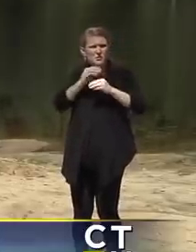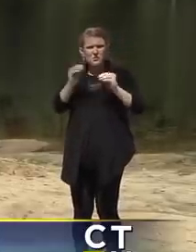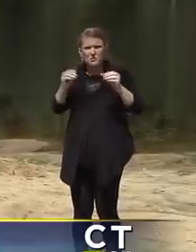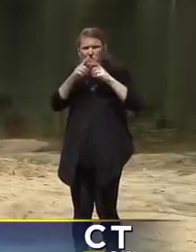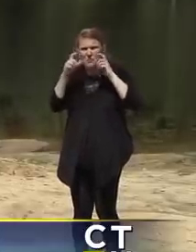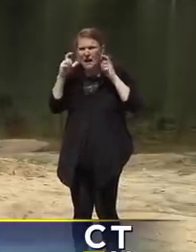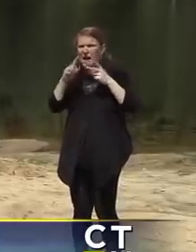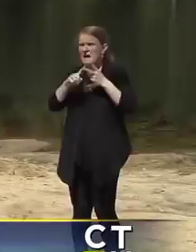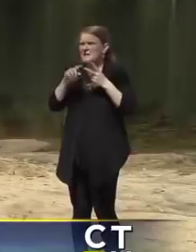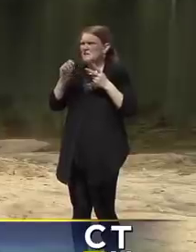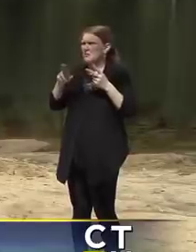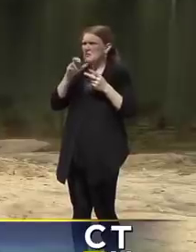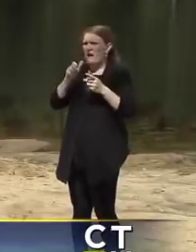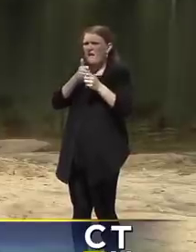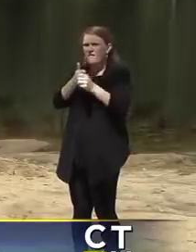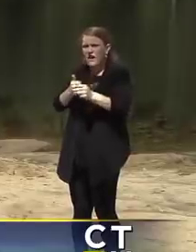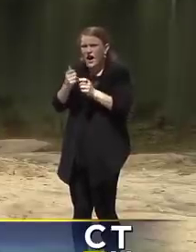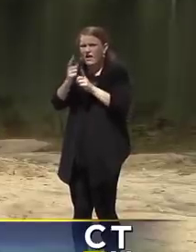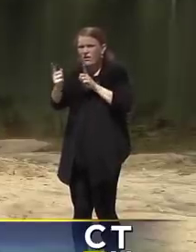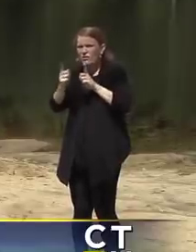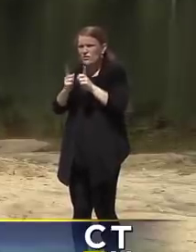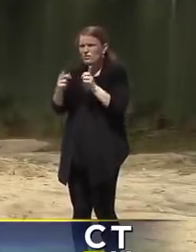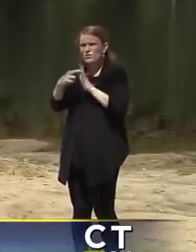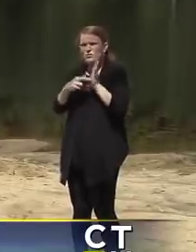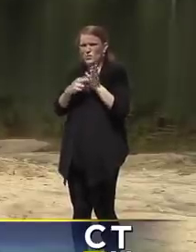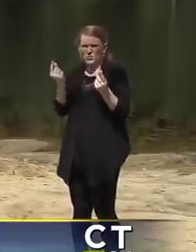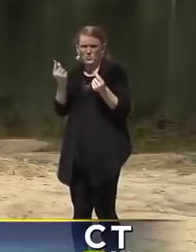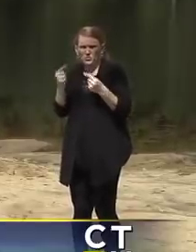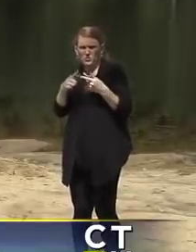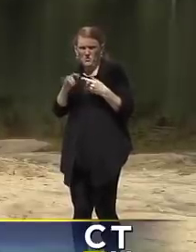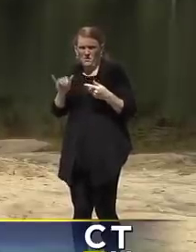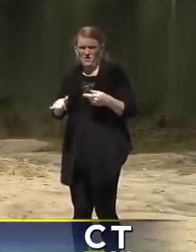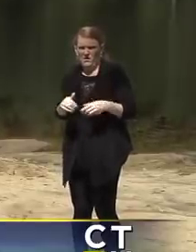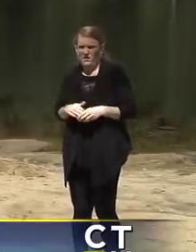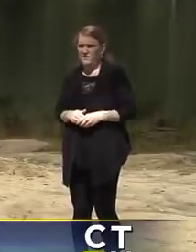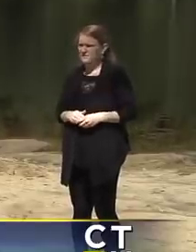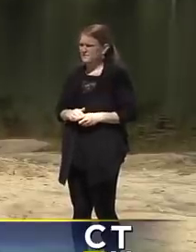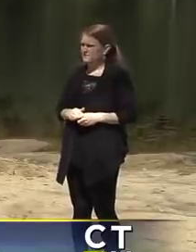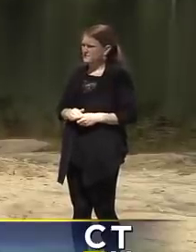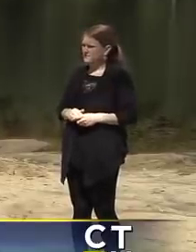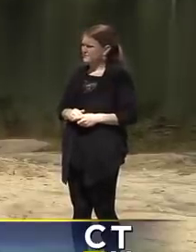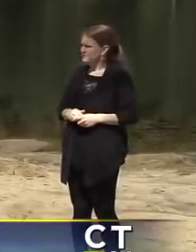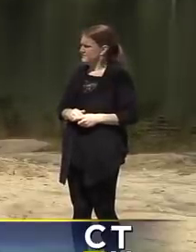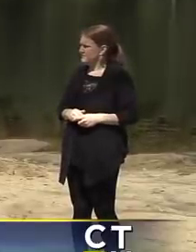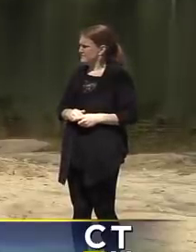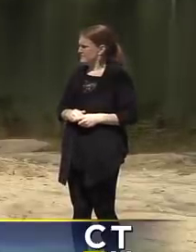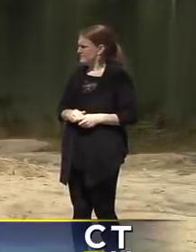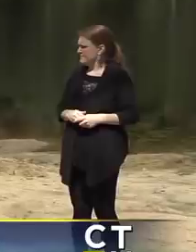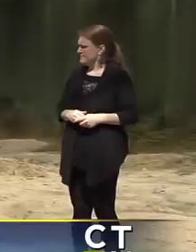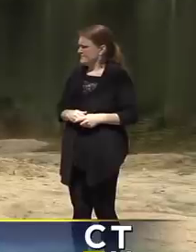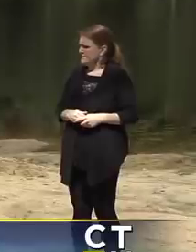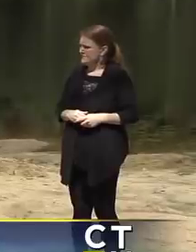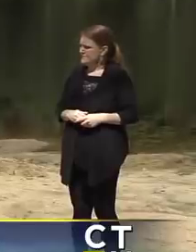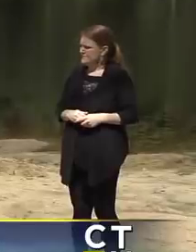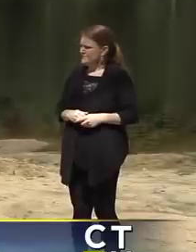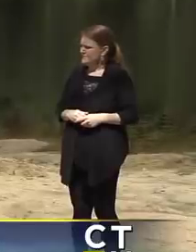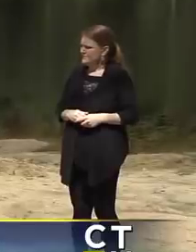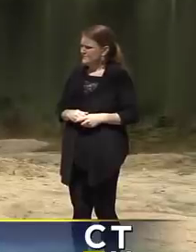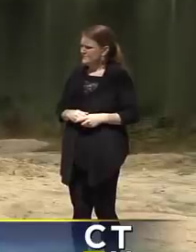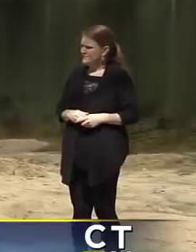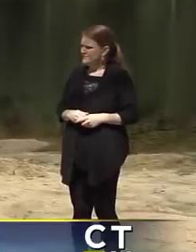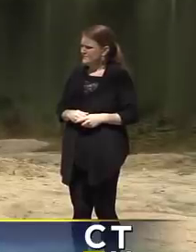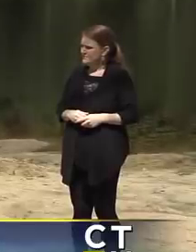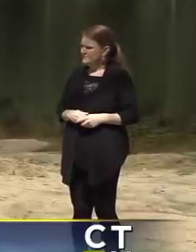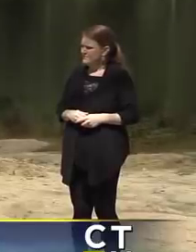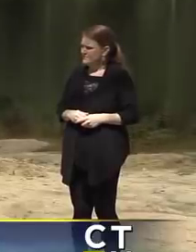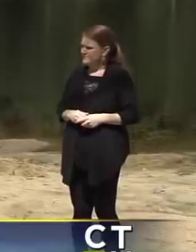So one important area where we're doing enforcement a little differently this spring and headed into the summer is with respect to